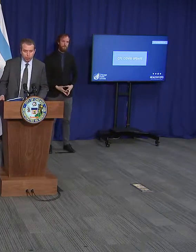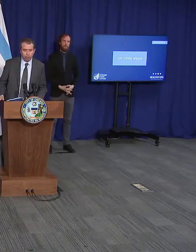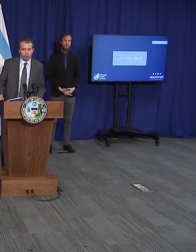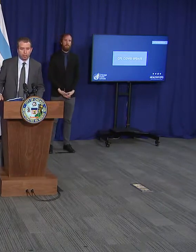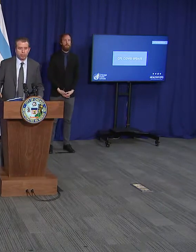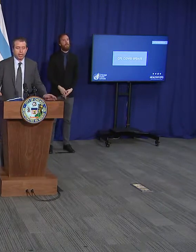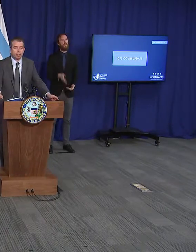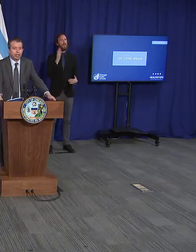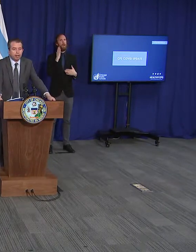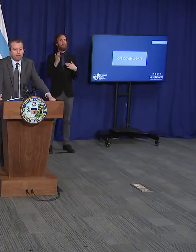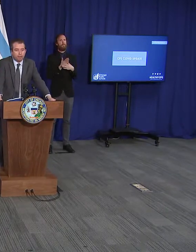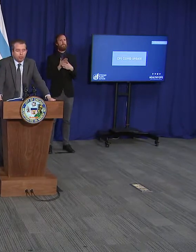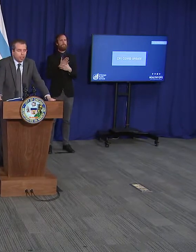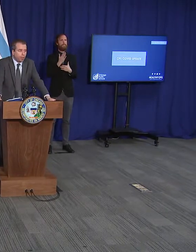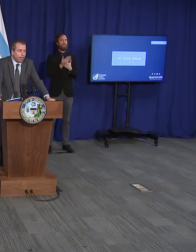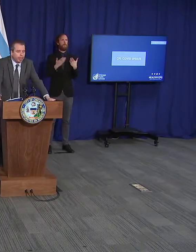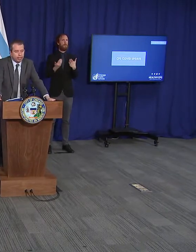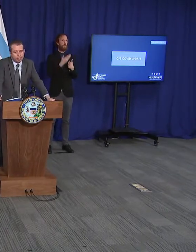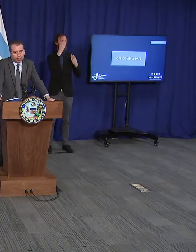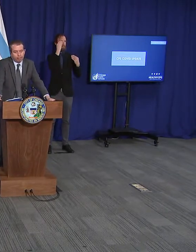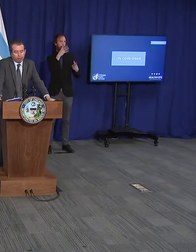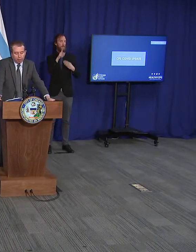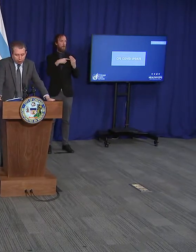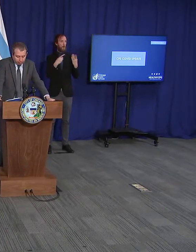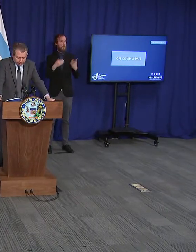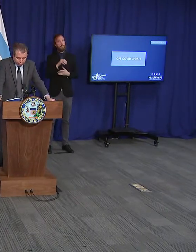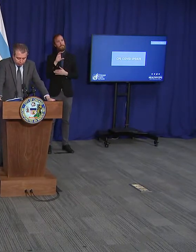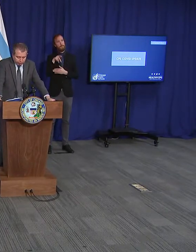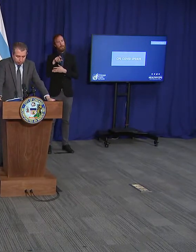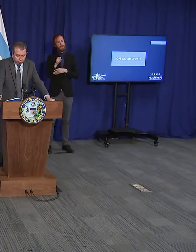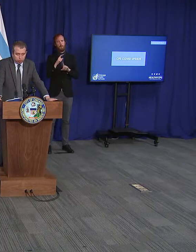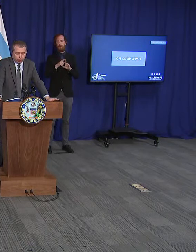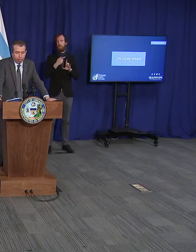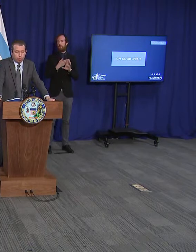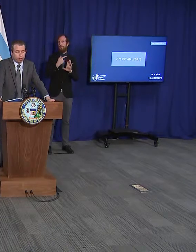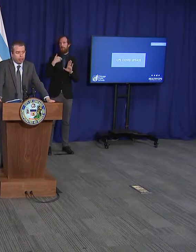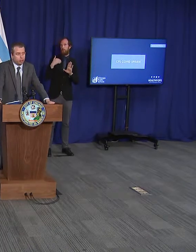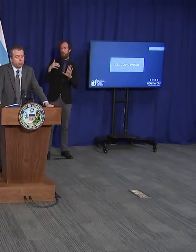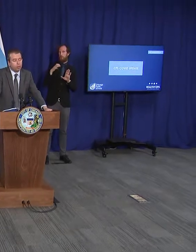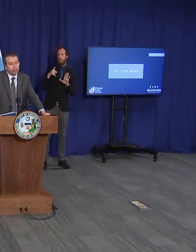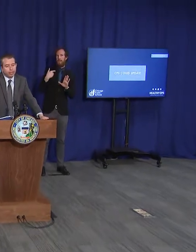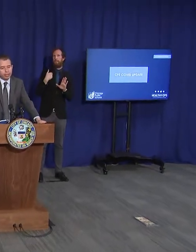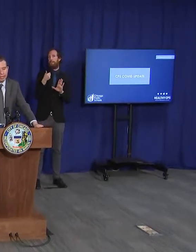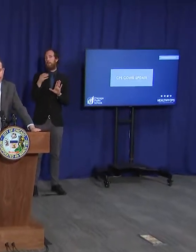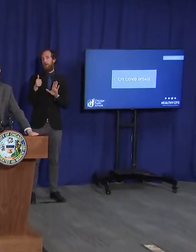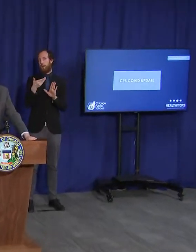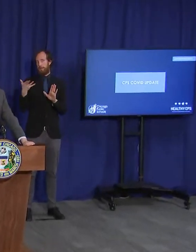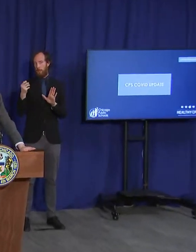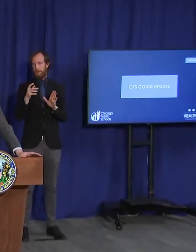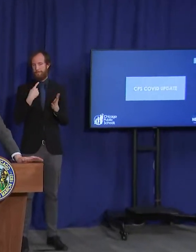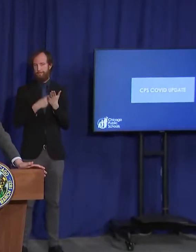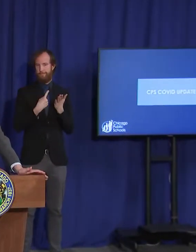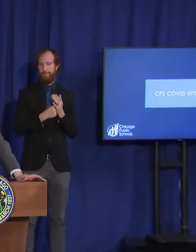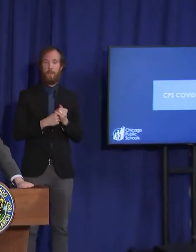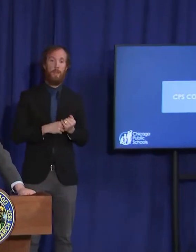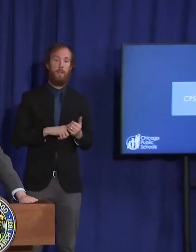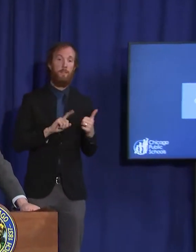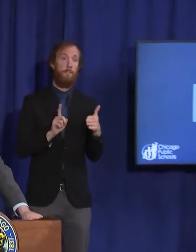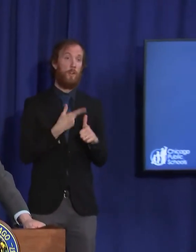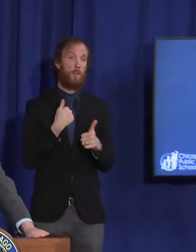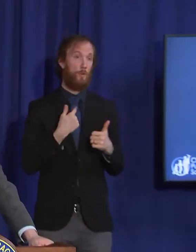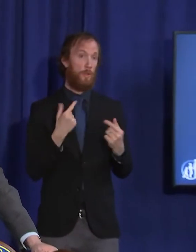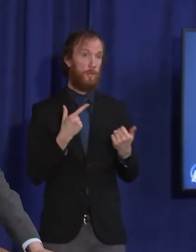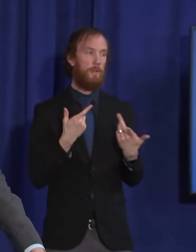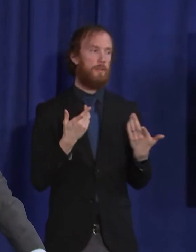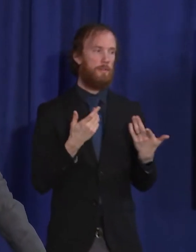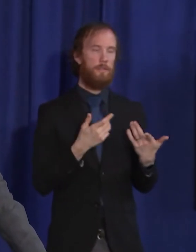So I'm going to share some latest data for CPS, but prior to that, I wanted to share a couple things. So one is we started going